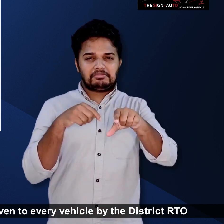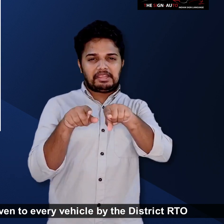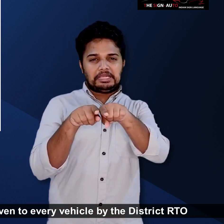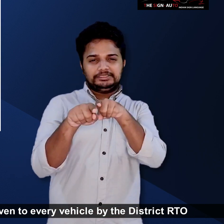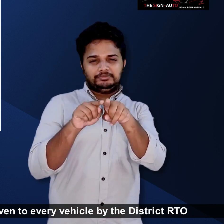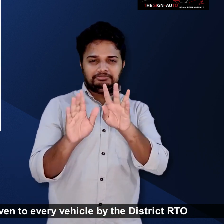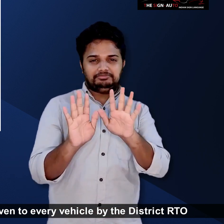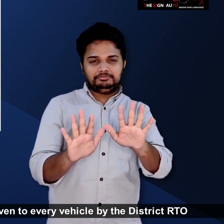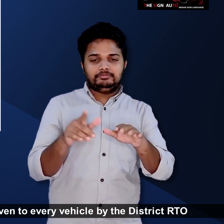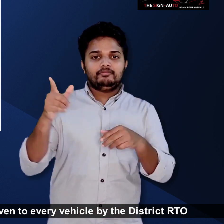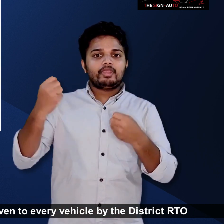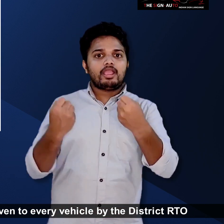vehicle by the district rto